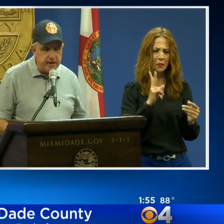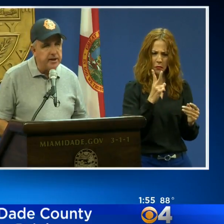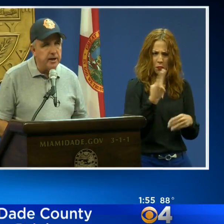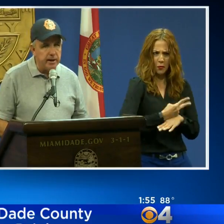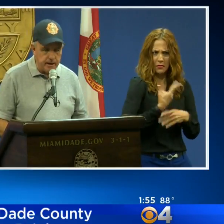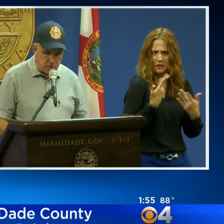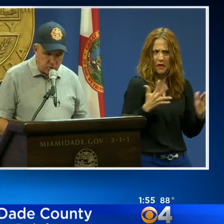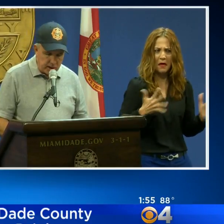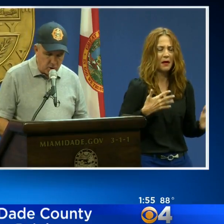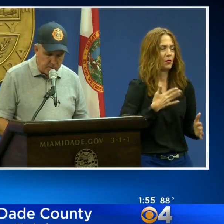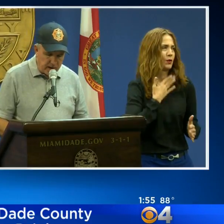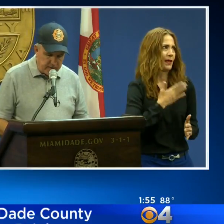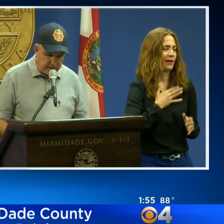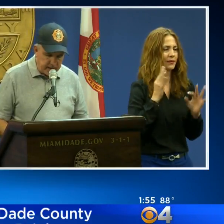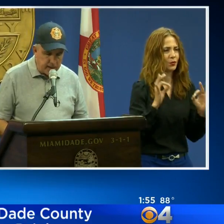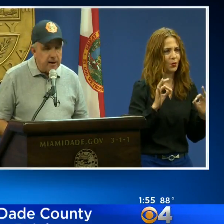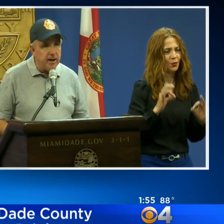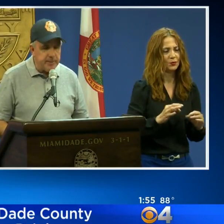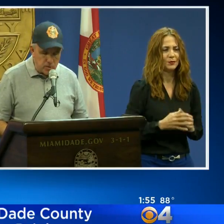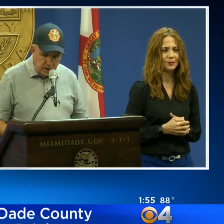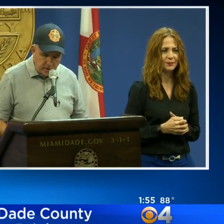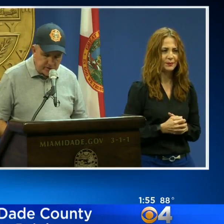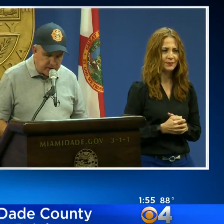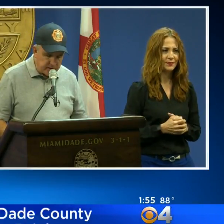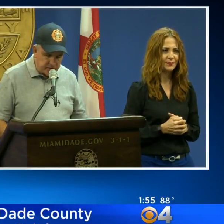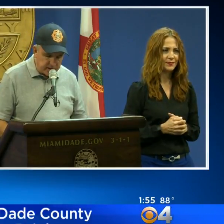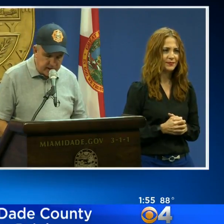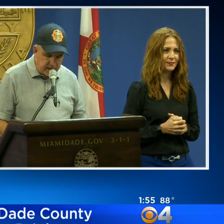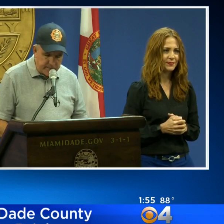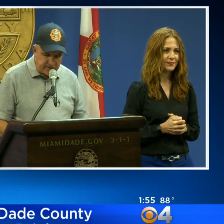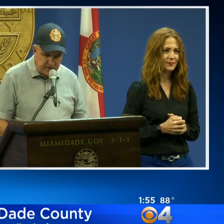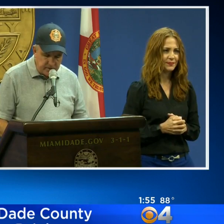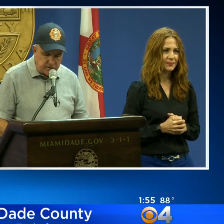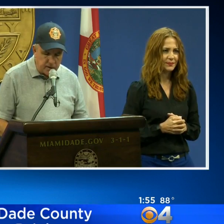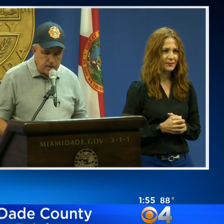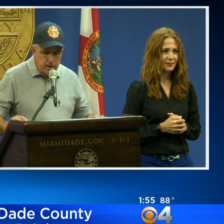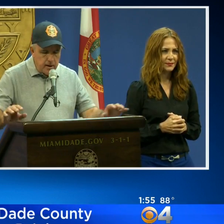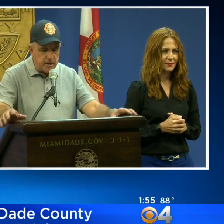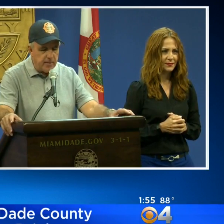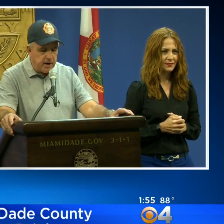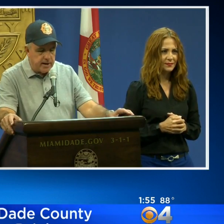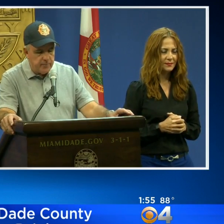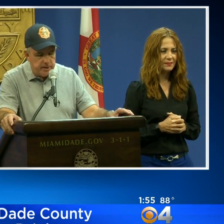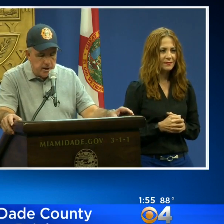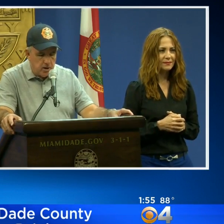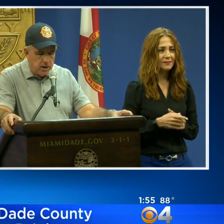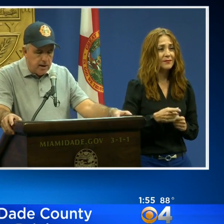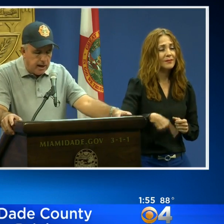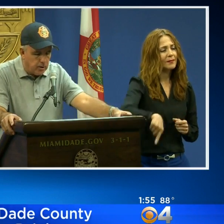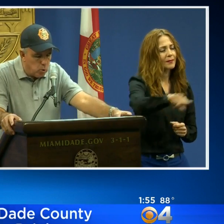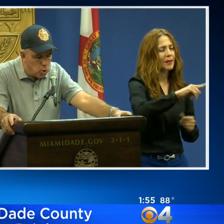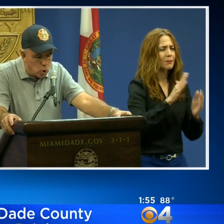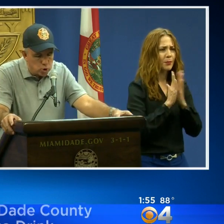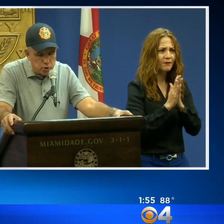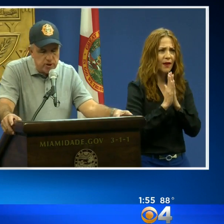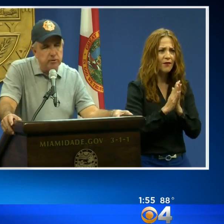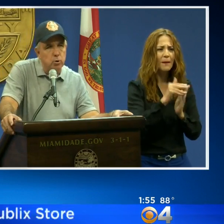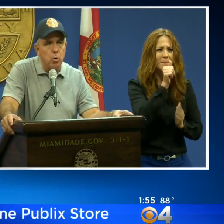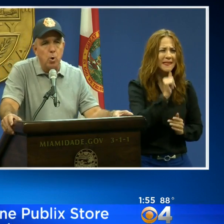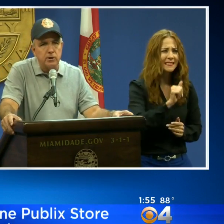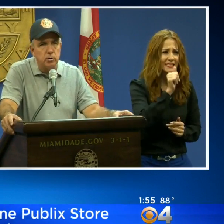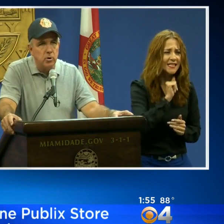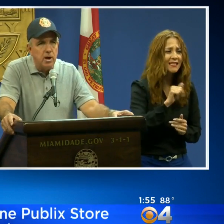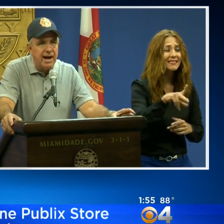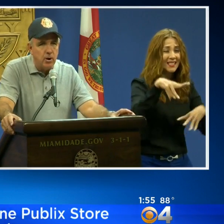really 50%. But Port Miami is open. He said the 311 line is open from 7 a.m. to 7 p.m. for any questions